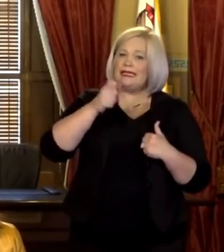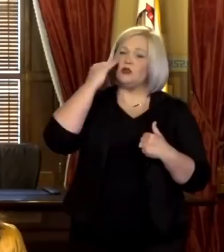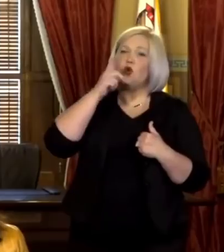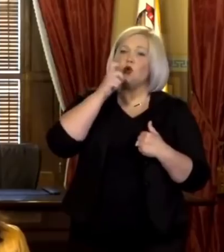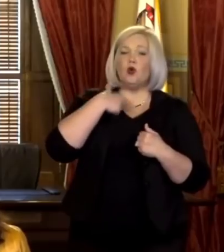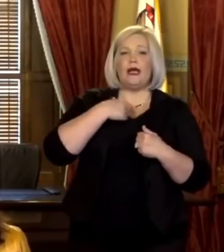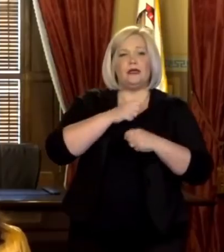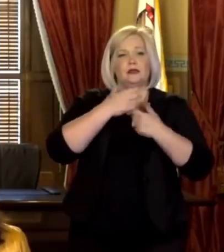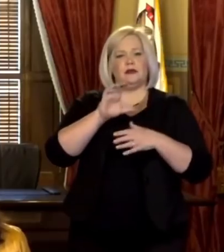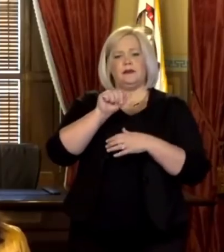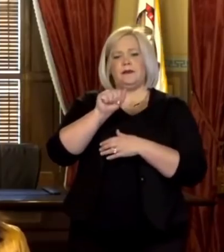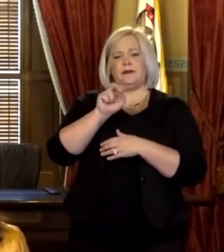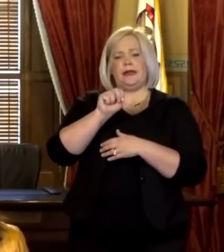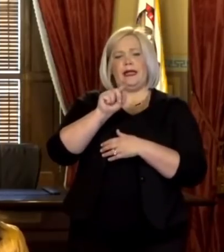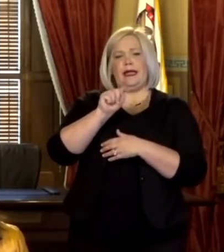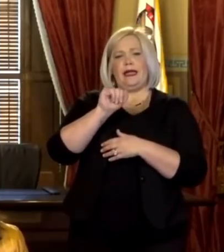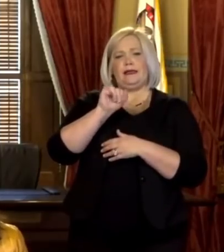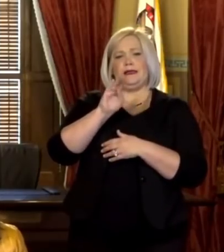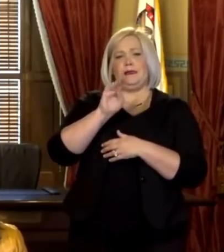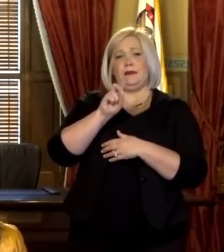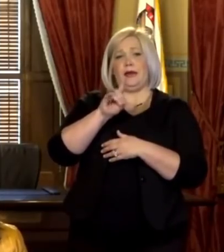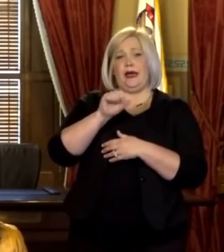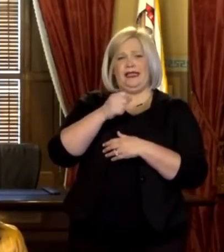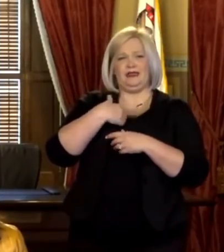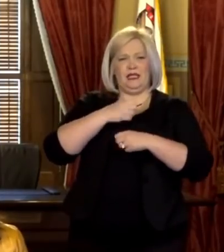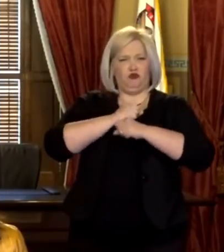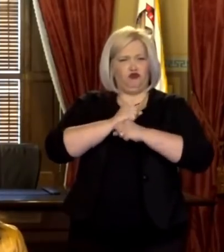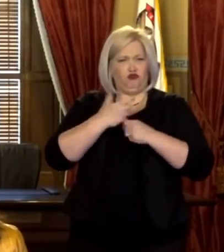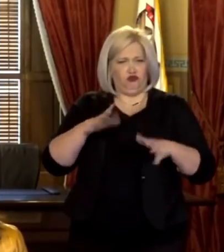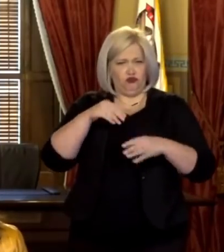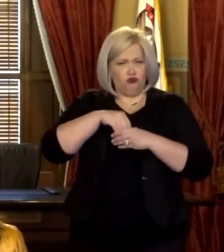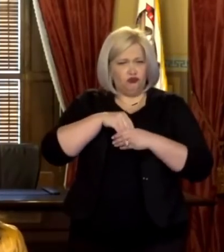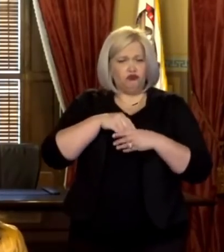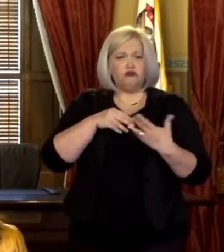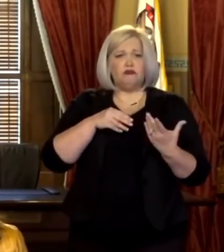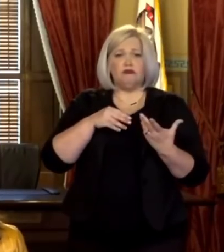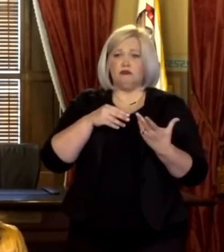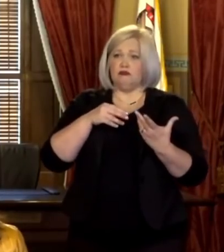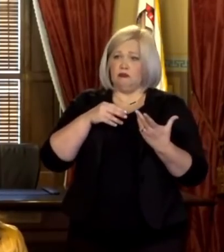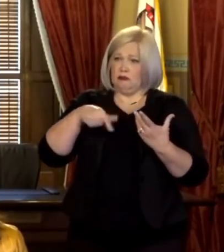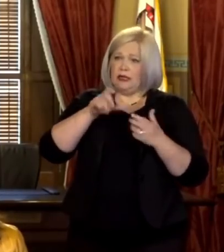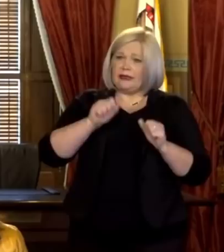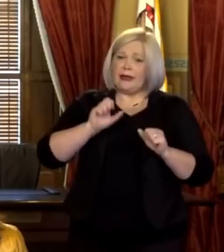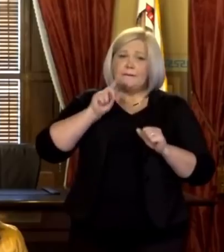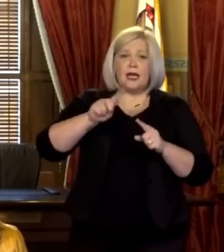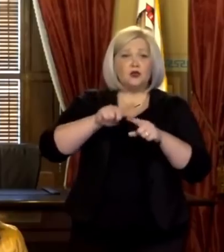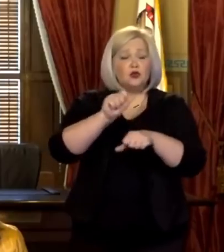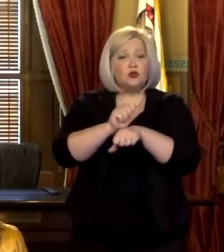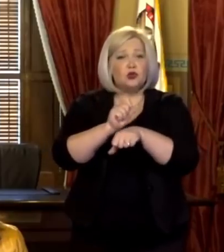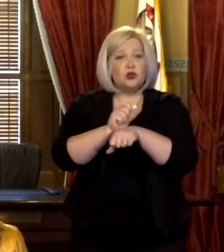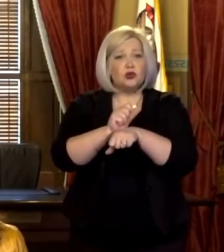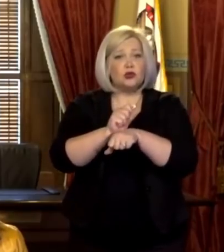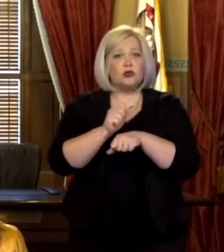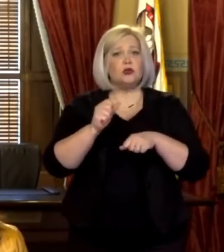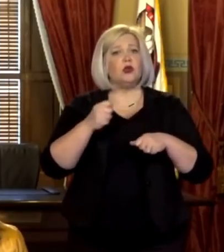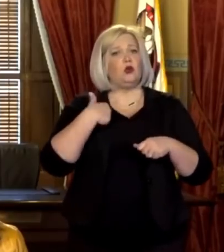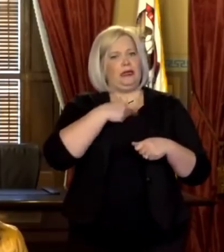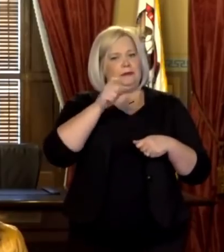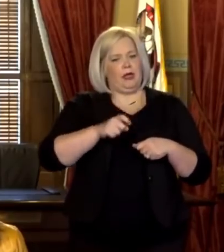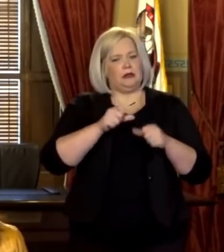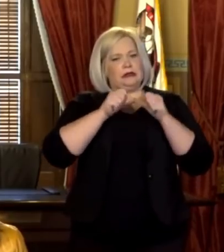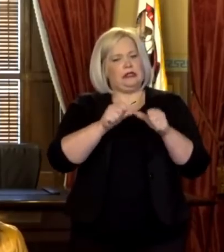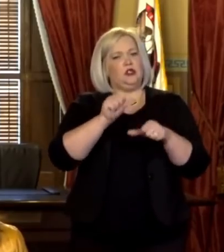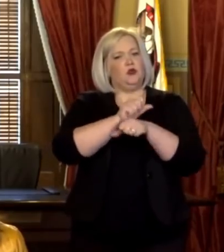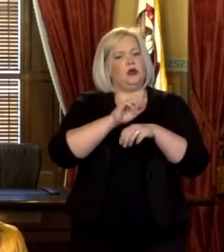be safely out in the public or back to work. I think it's also going to be important that we continue to work on an antibody test that